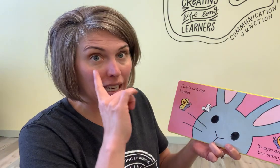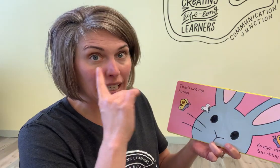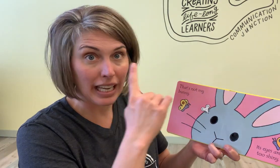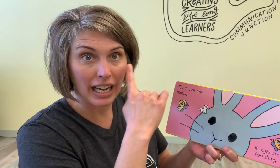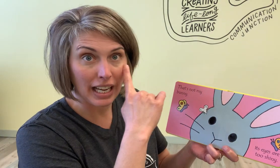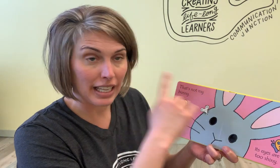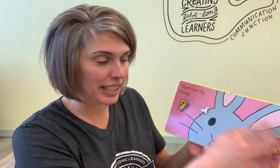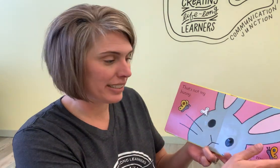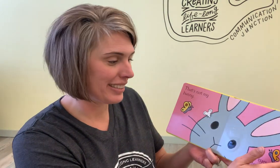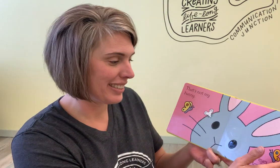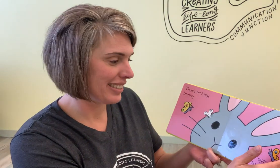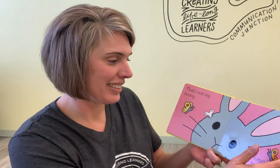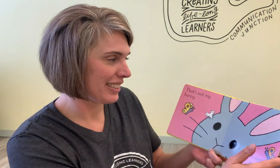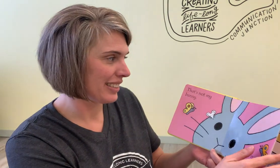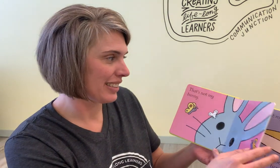Shiny eyes.